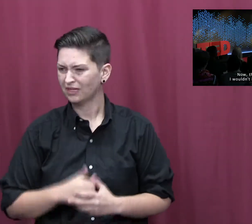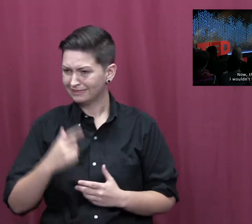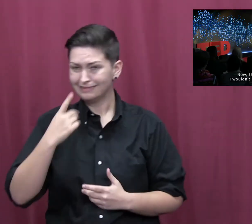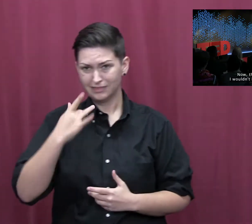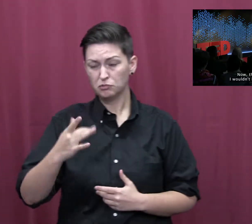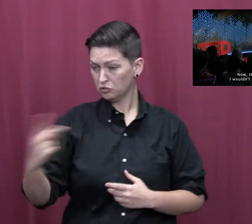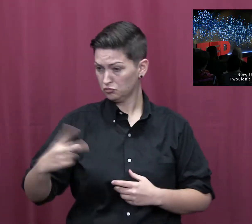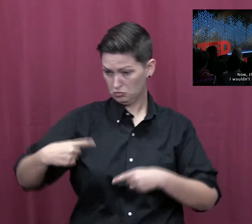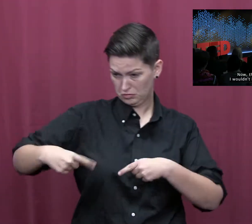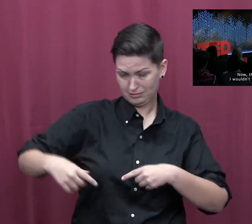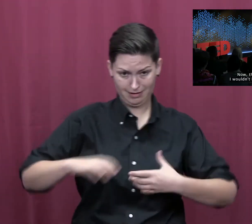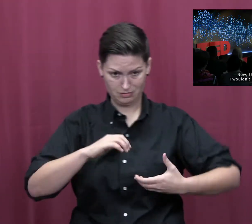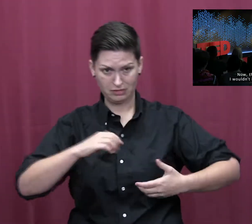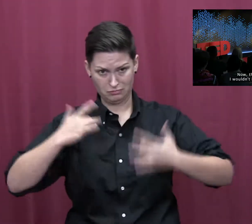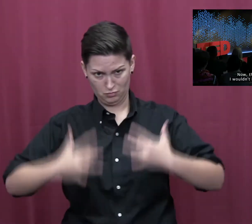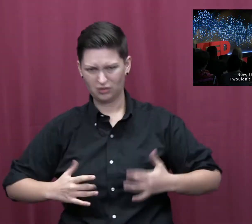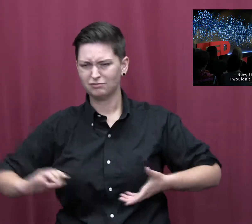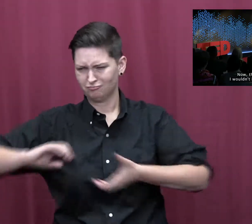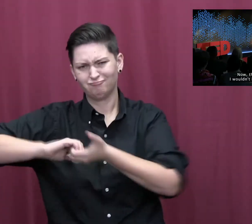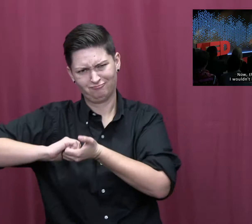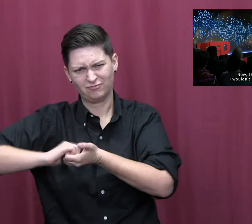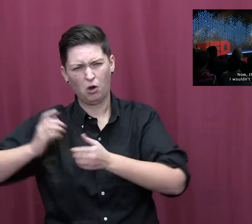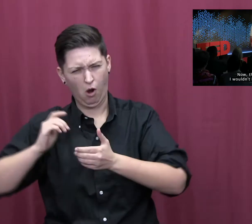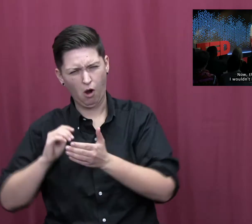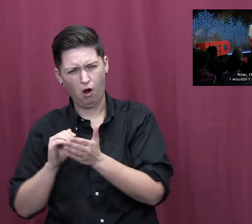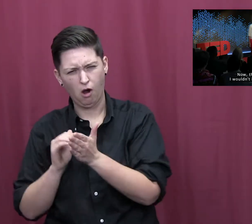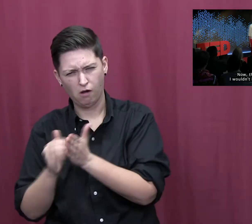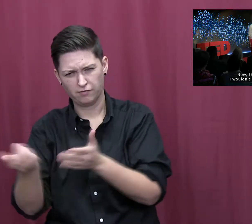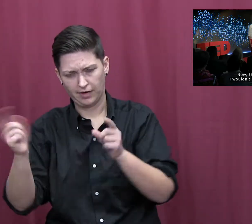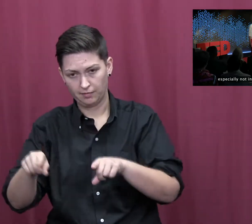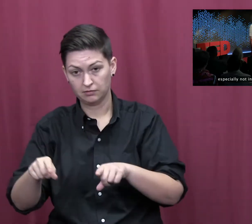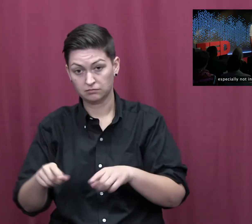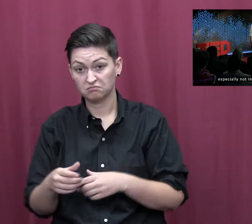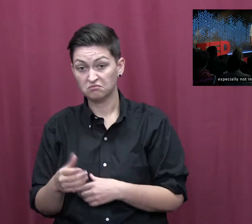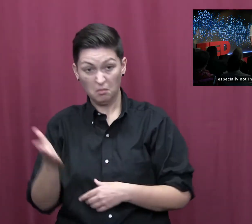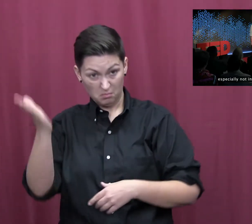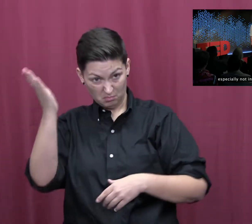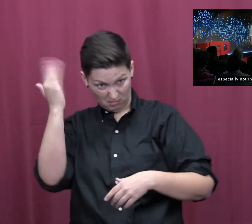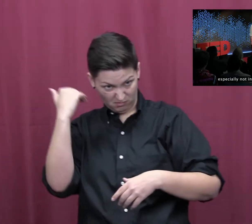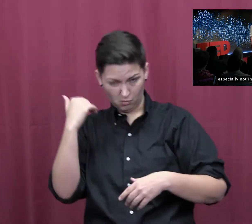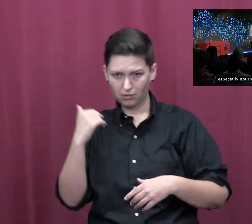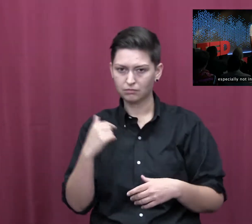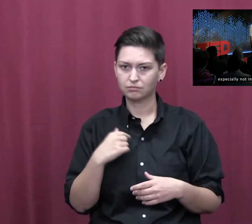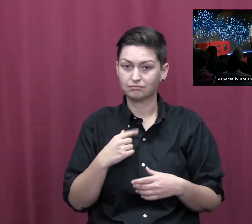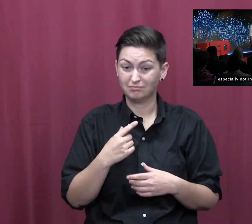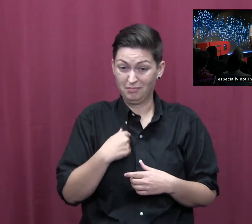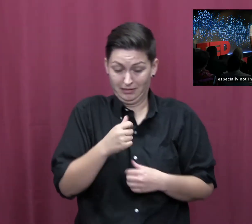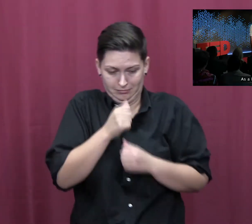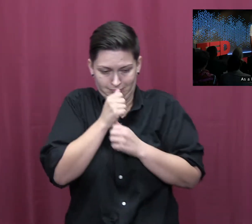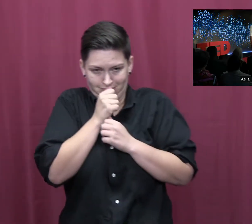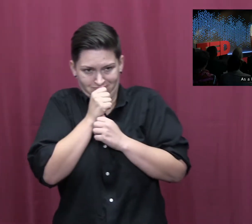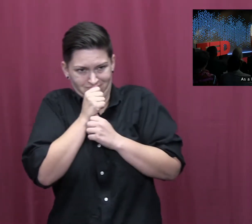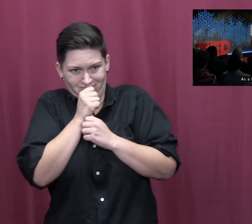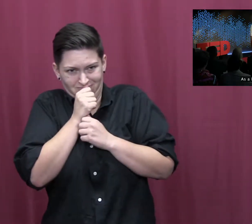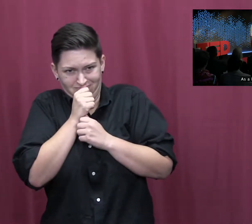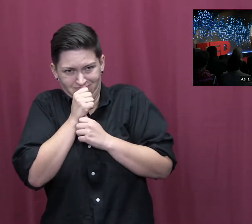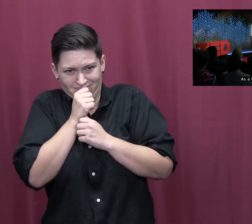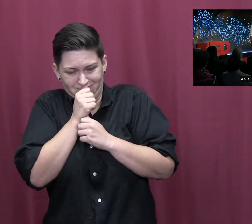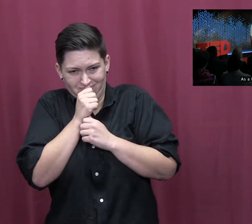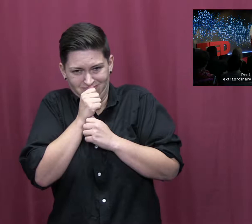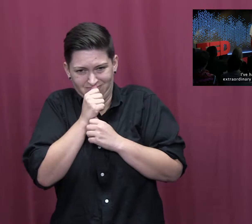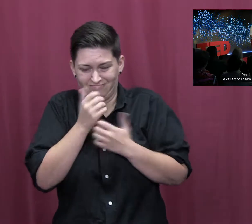Now, there was a time I wouldn't have told anybody, especially not in front of a big audience. As a Black